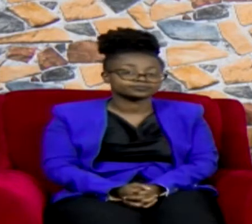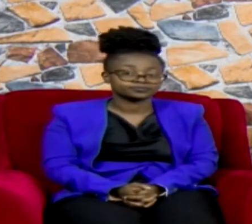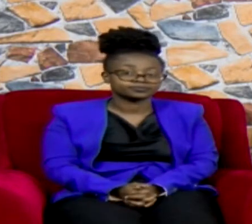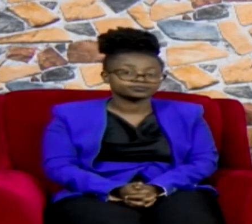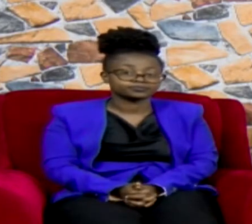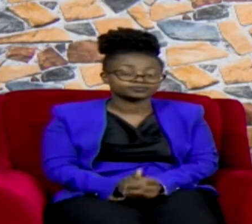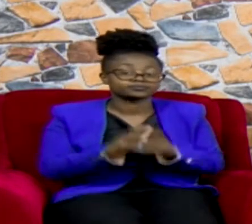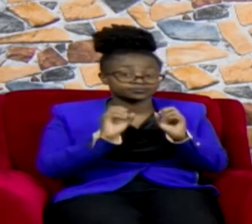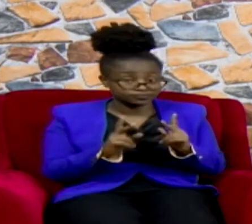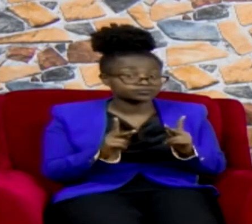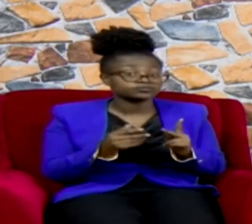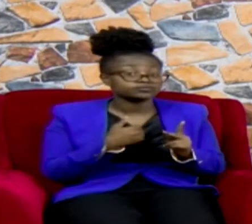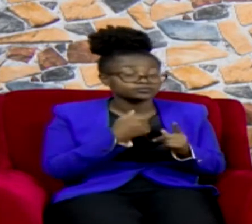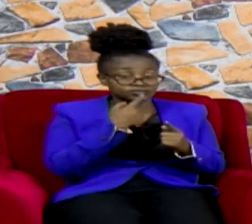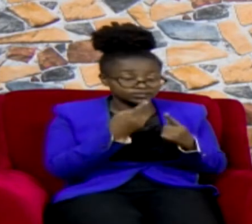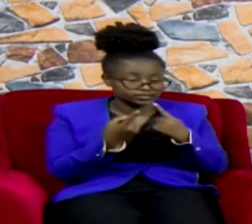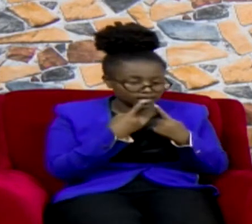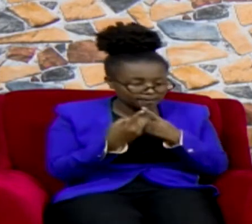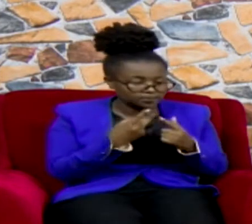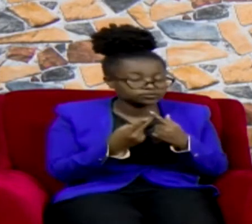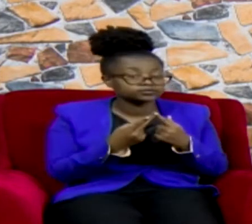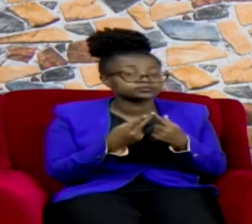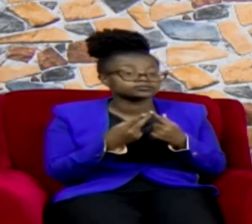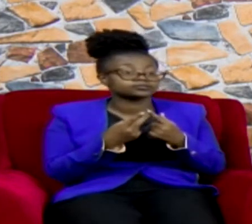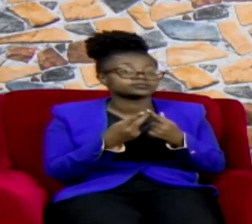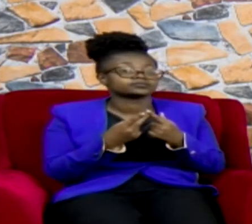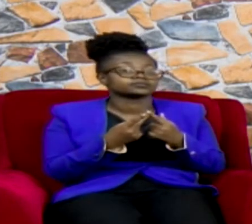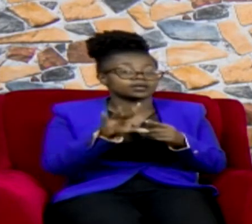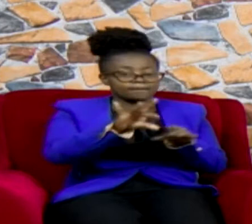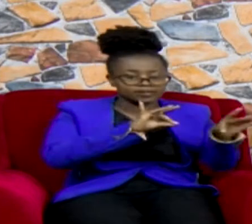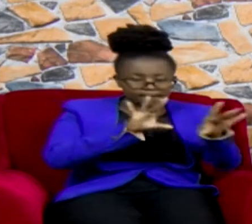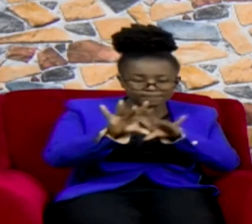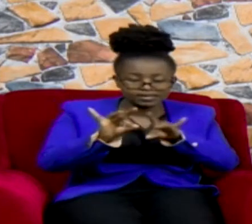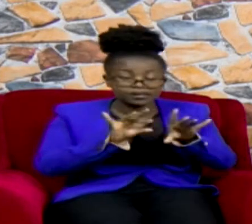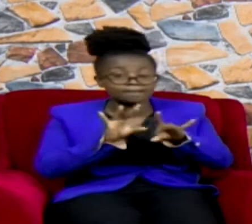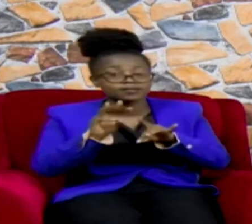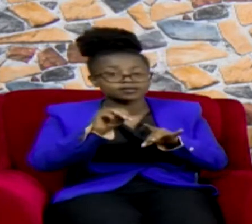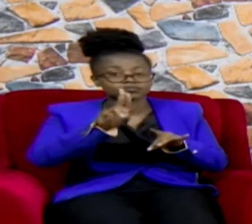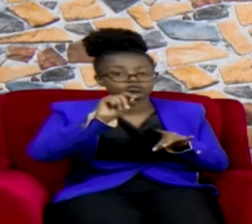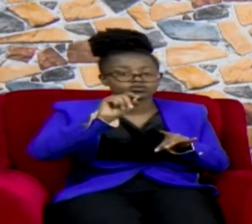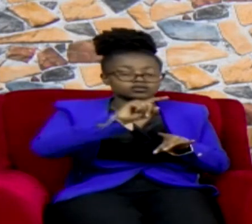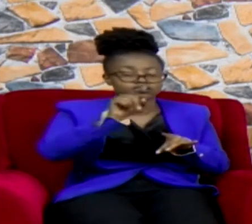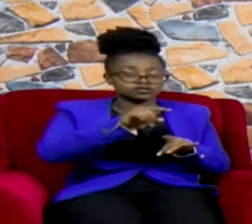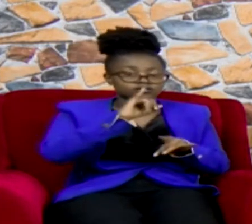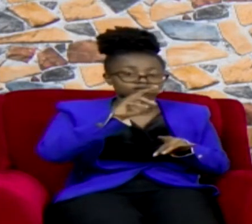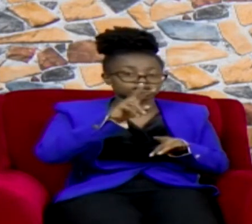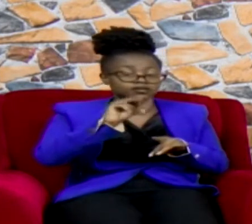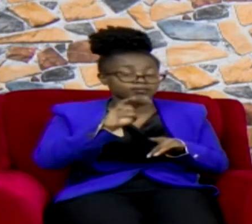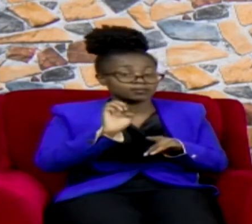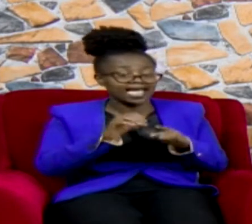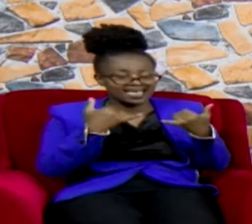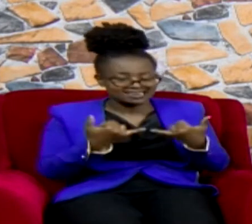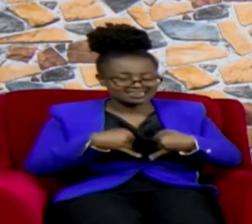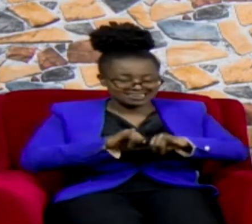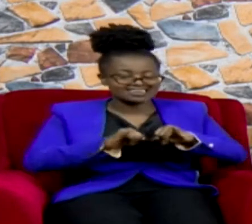Wow. Okay. You had mentioned something like selective mutism last time. Yes. Just expound